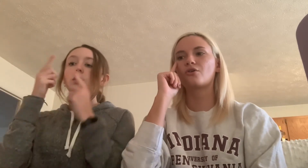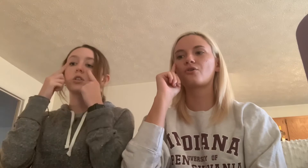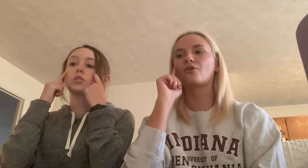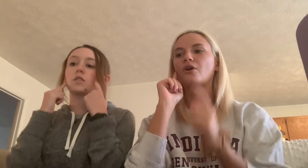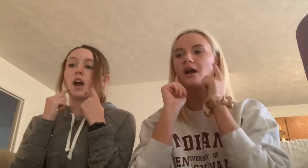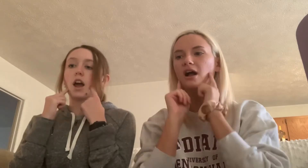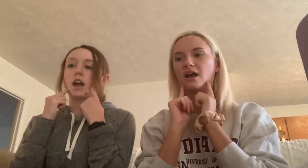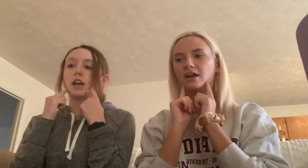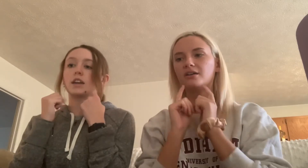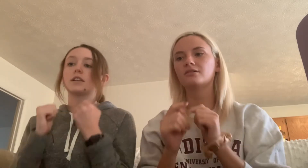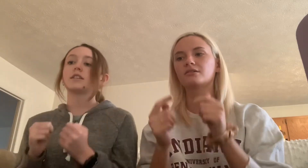Cry,